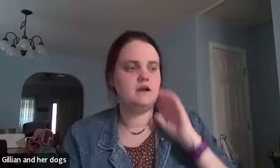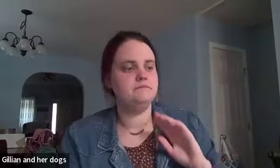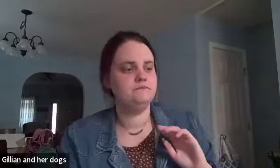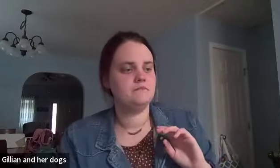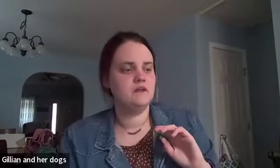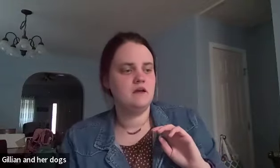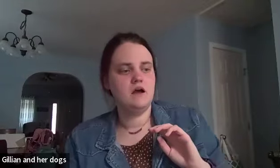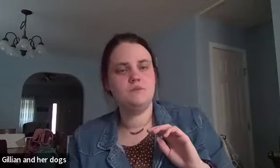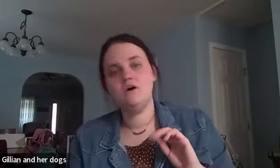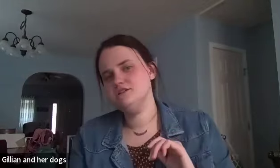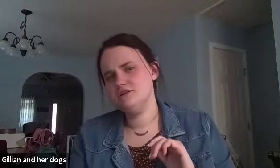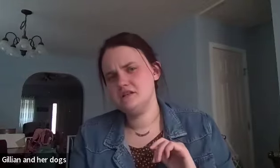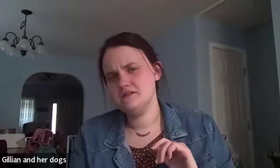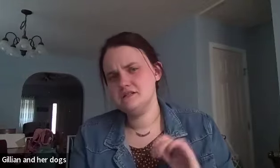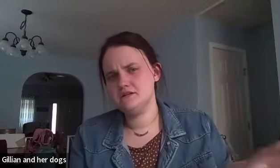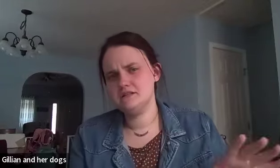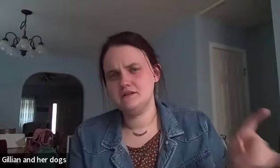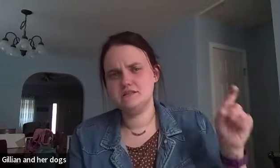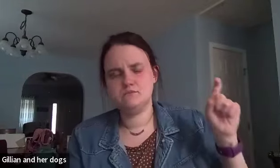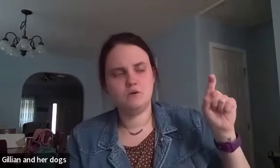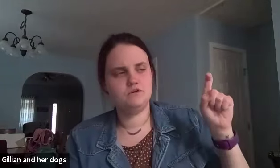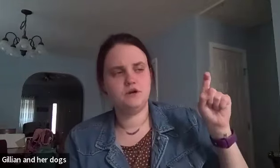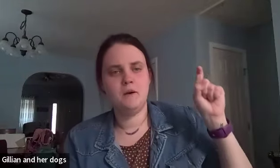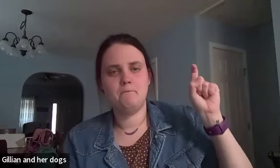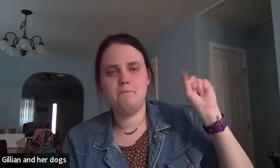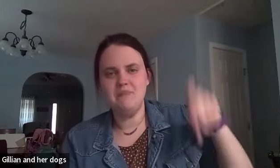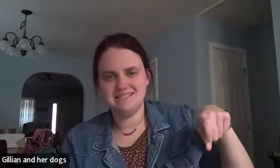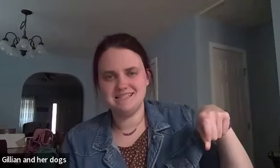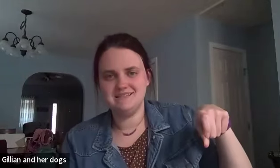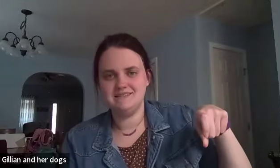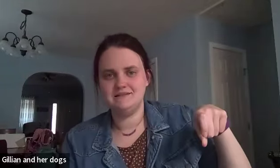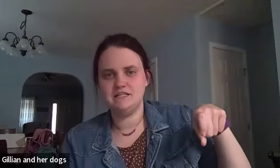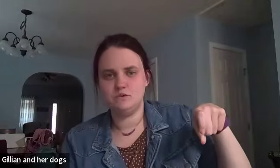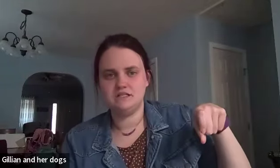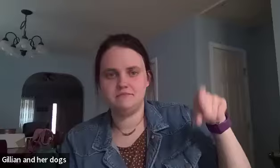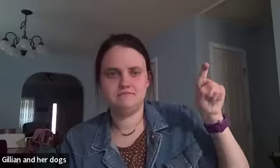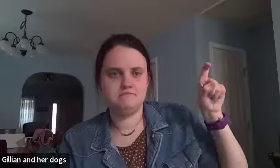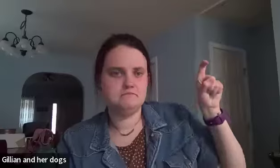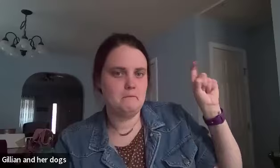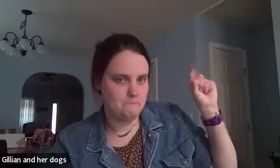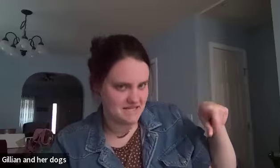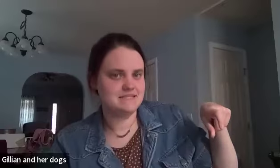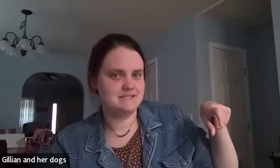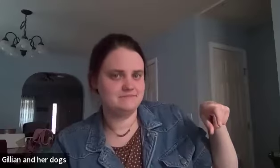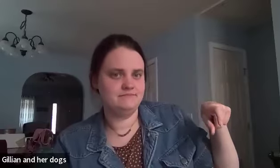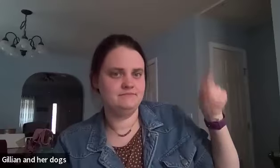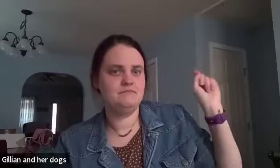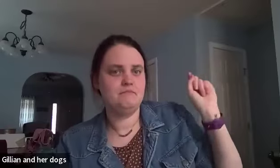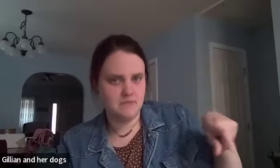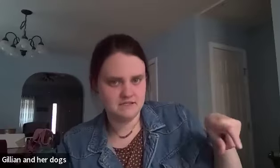All right. Also, I'll just add this here because I think it's helpful to know. Must is one time. Must.